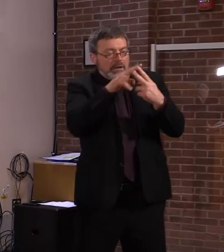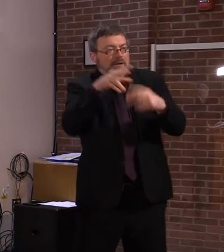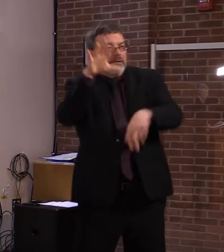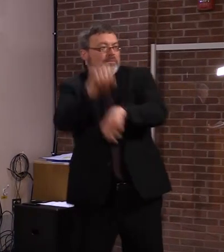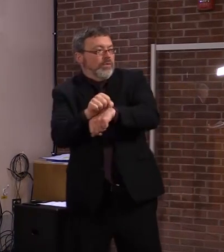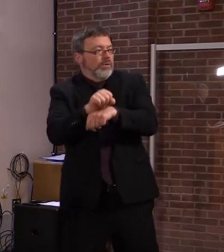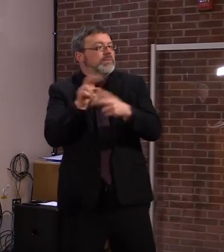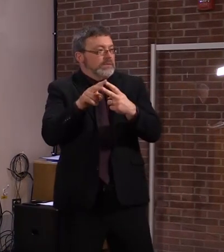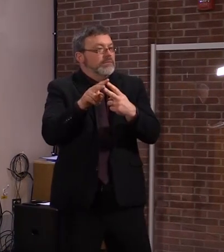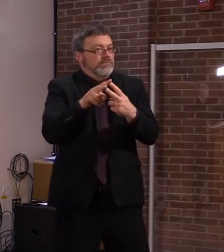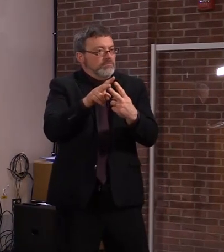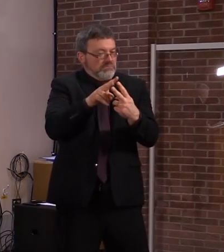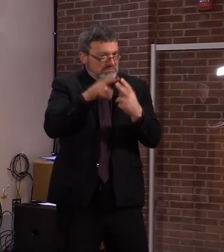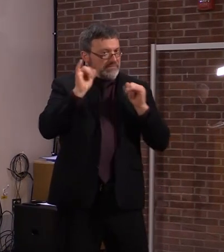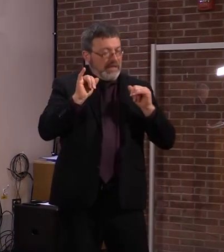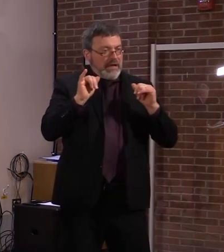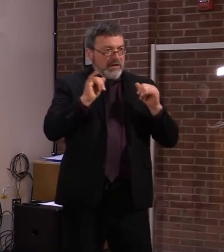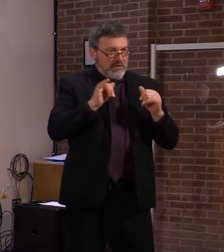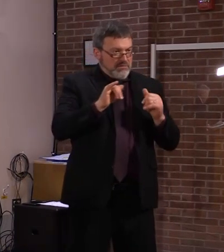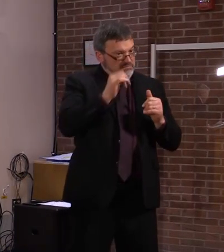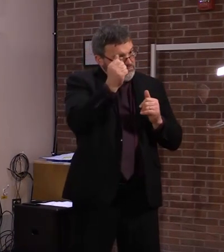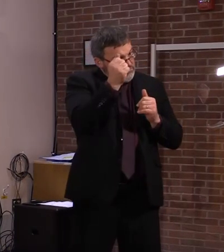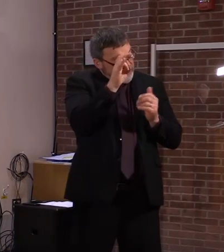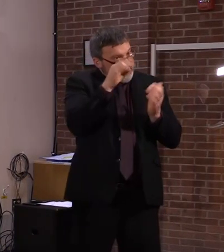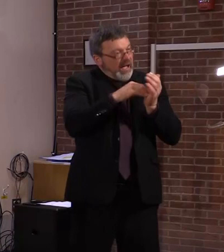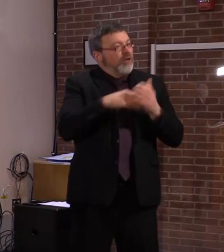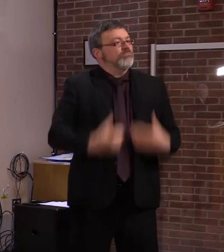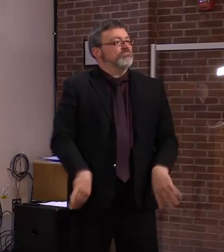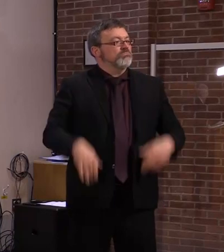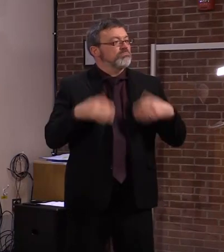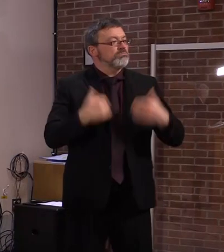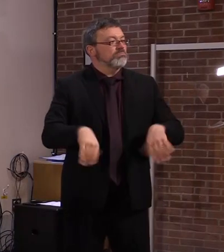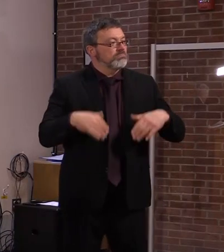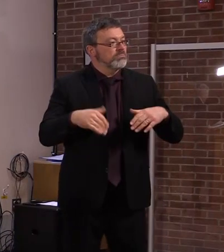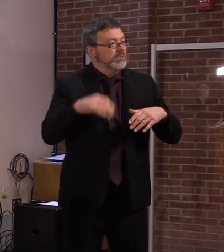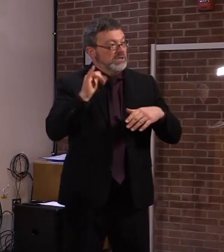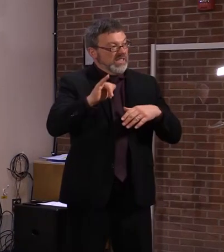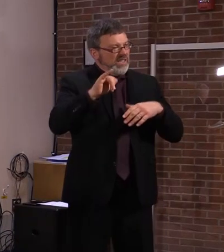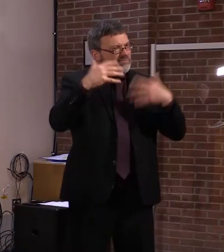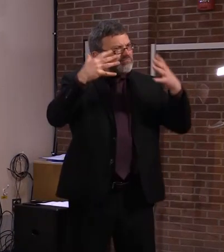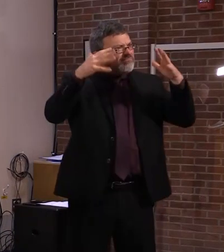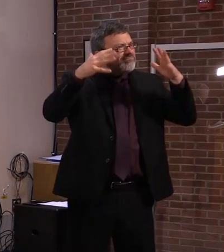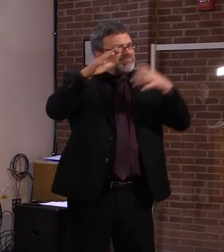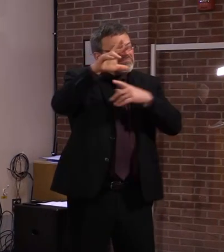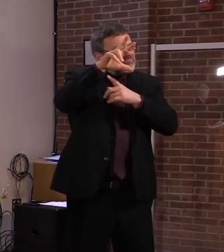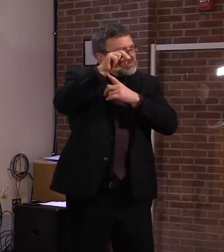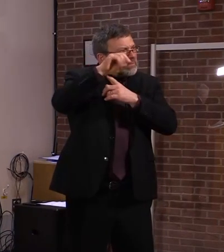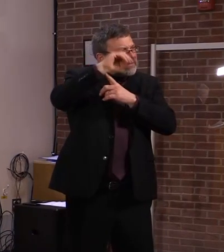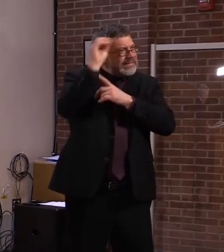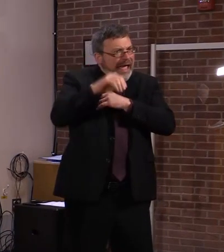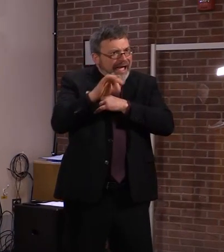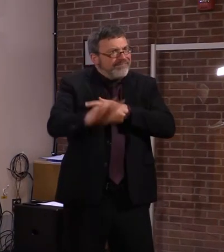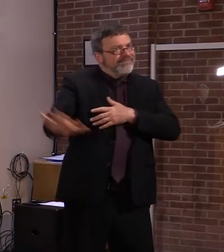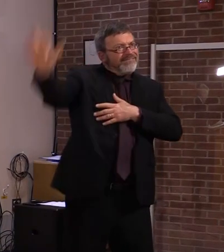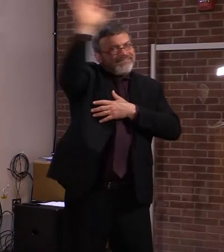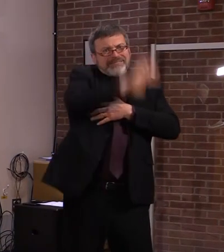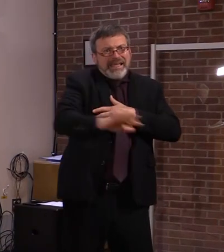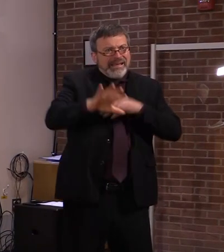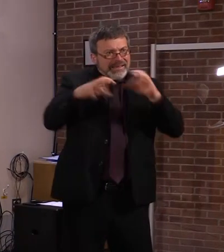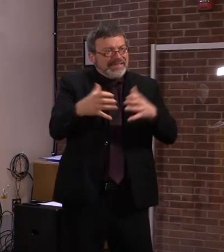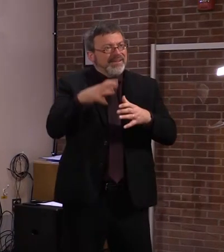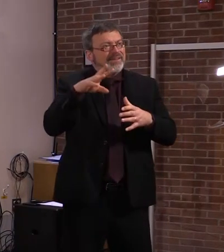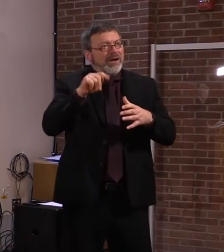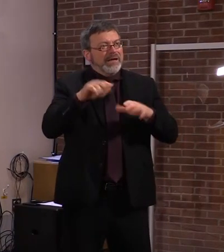appointment. That's just over 40% of all Vermont children ages 5 to 11 years old. In addition to